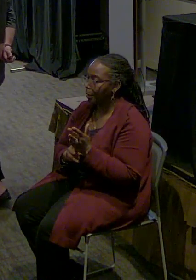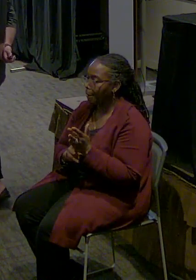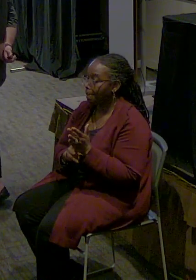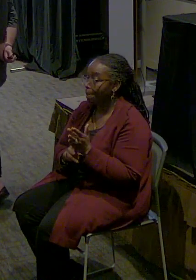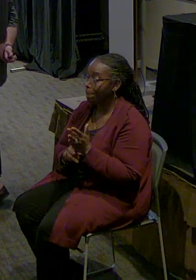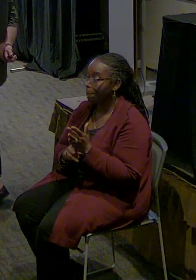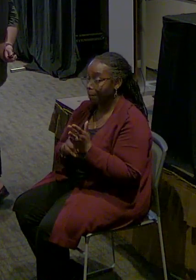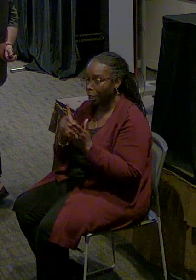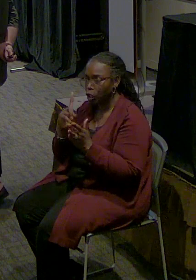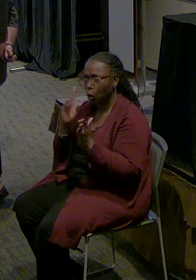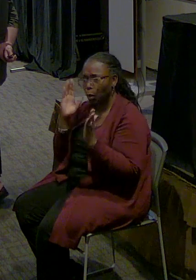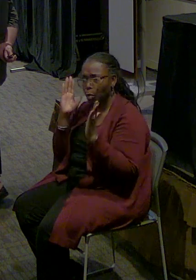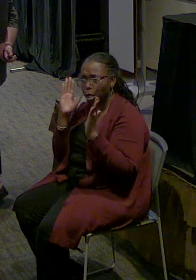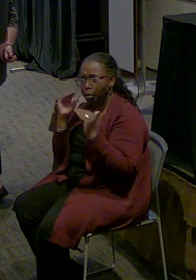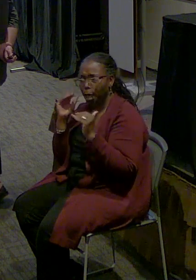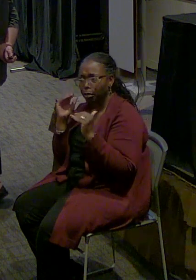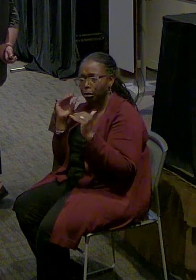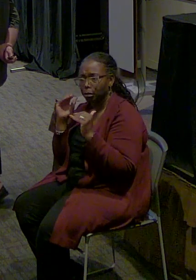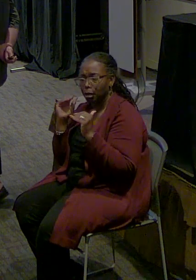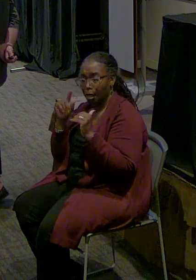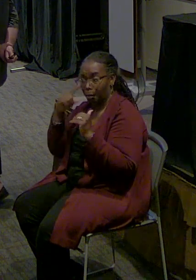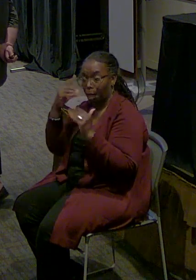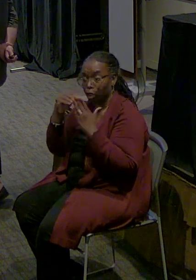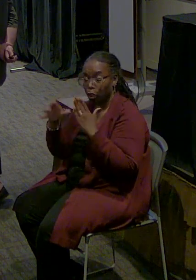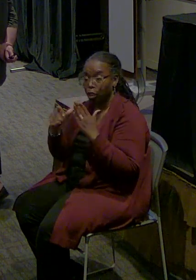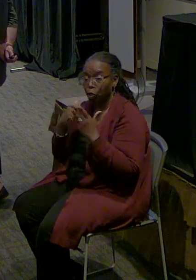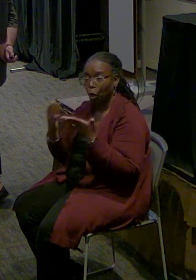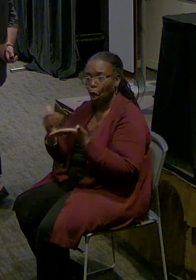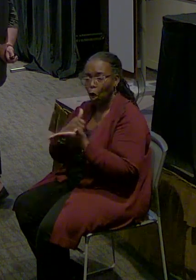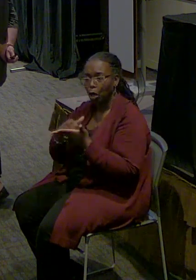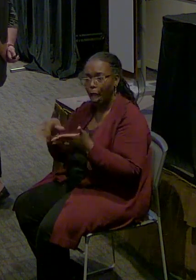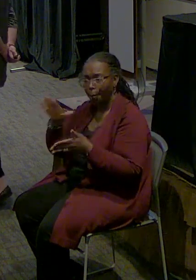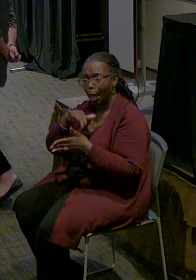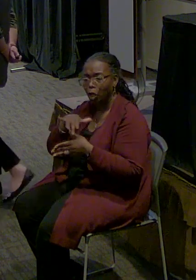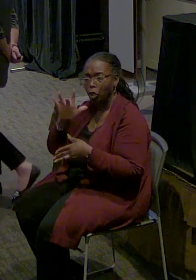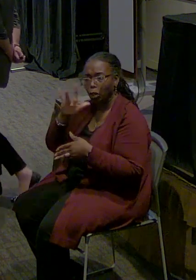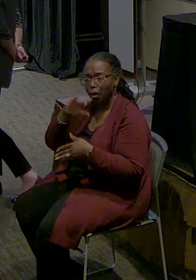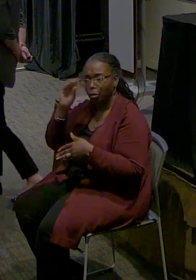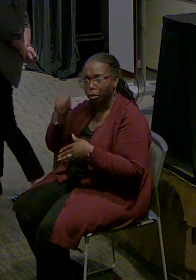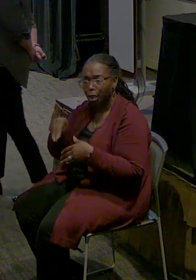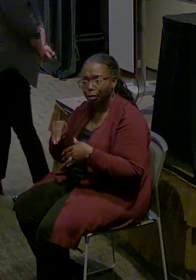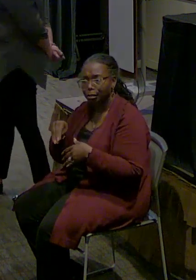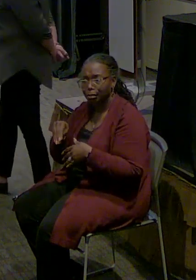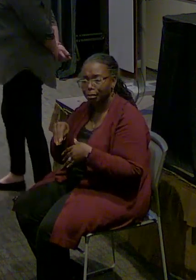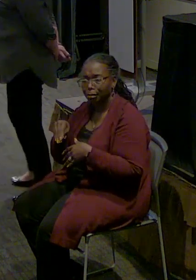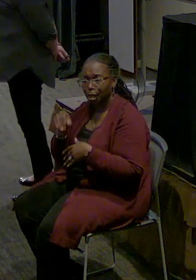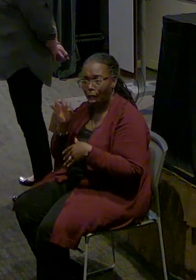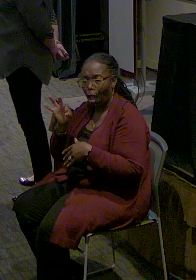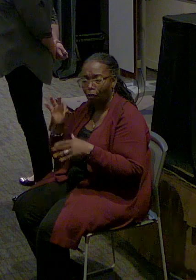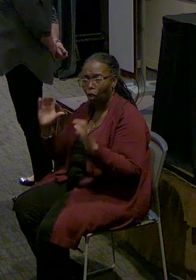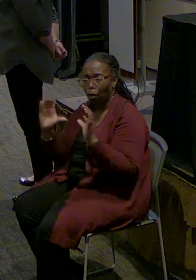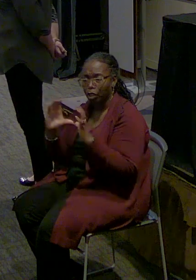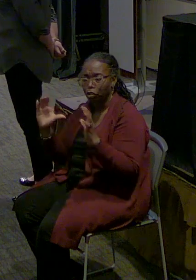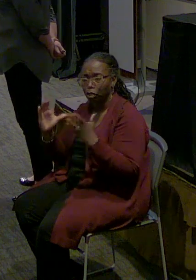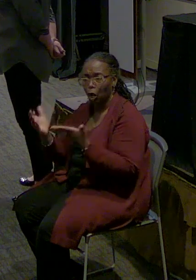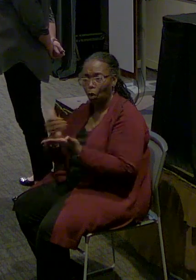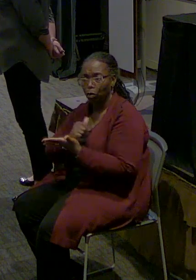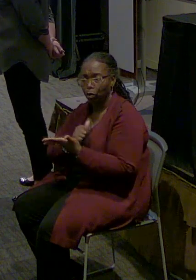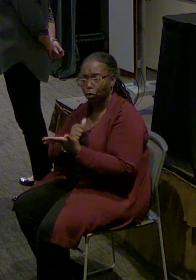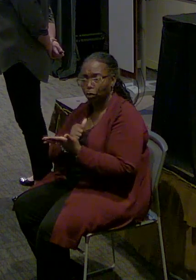So wouldn't we expect that black students would earn about 25% of the credentials that are